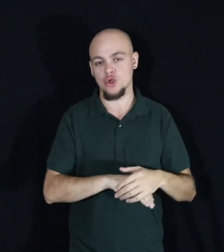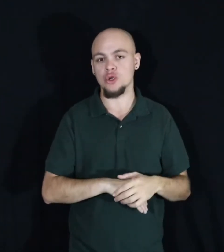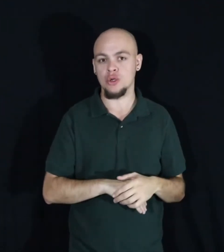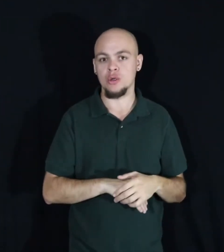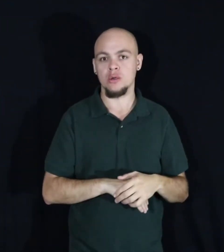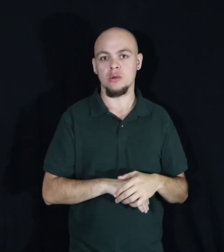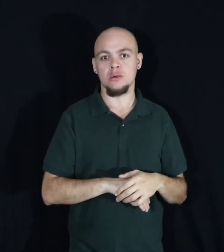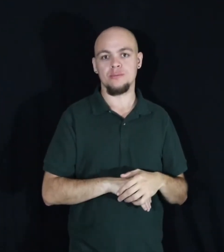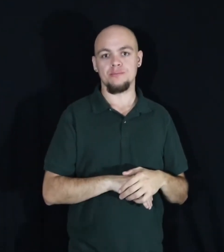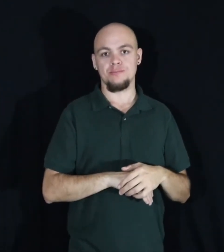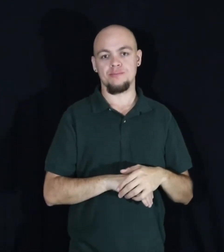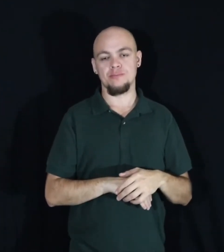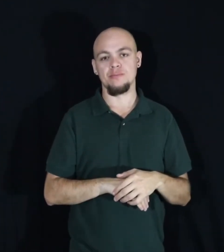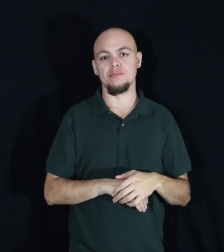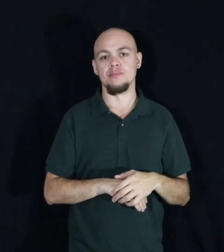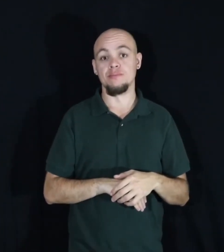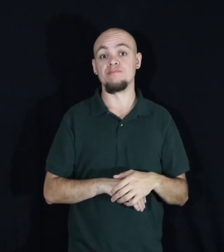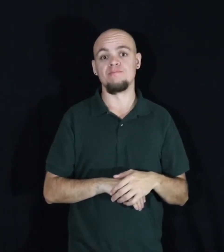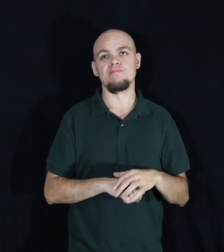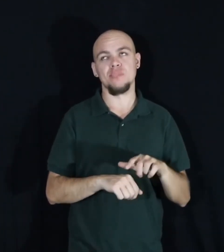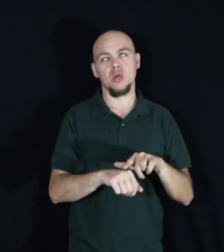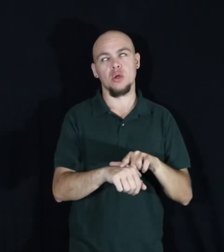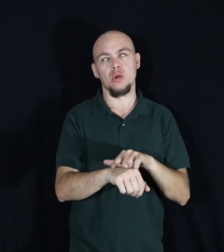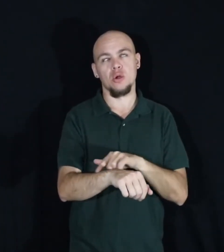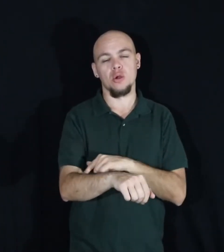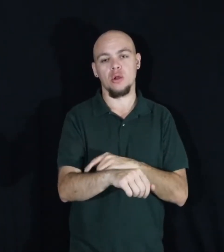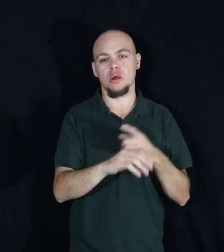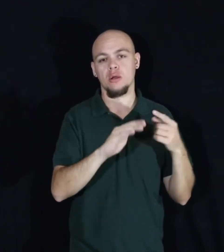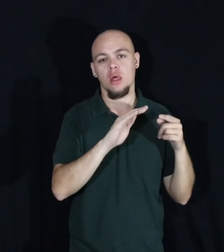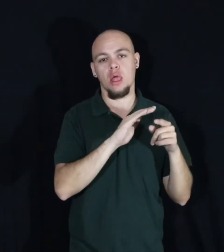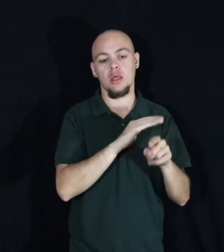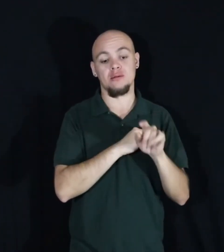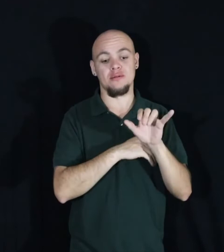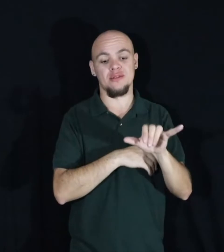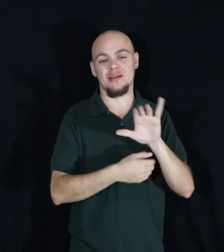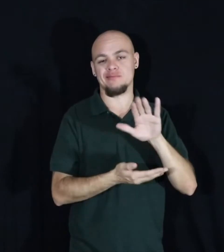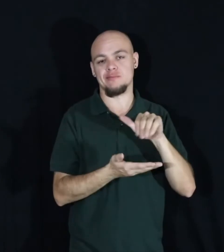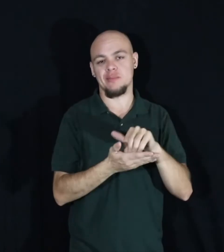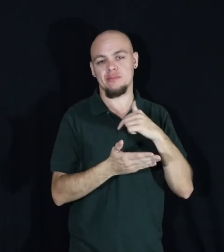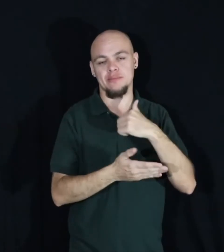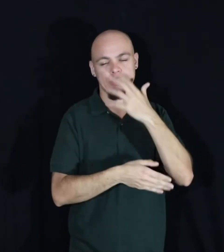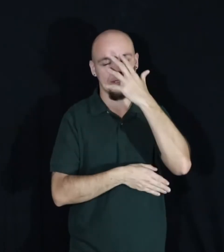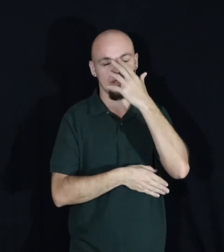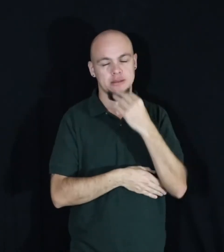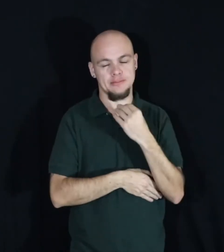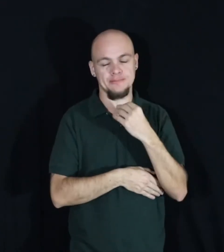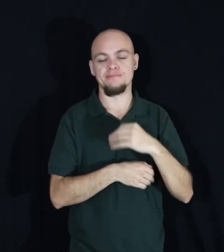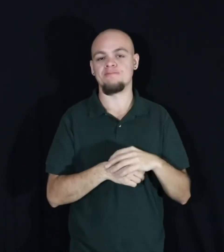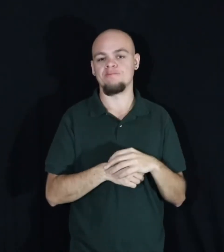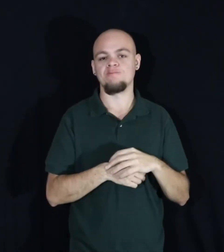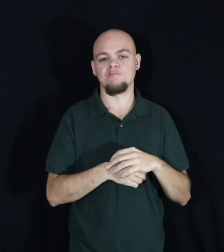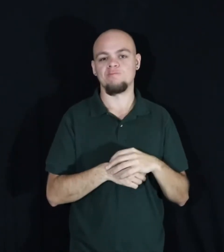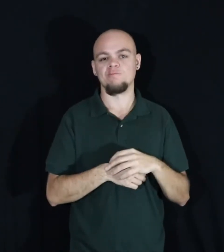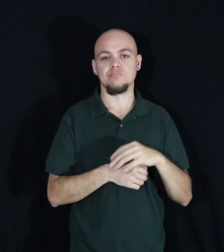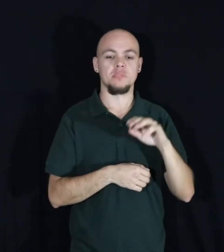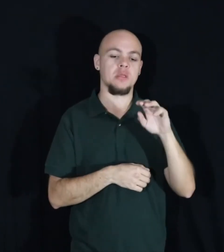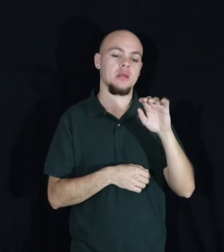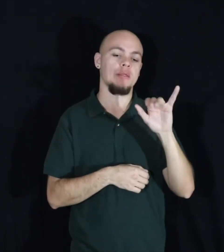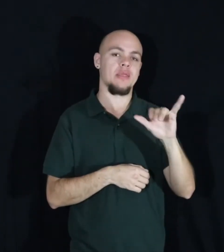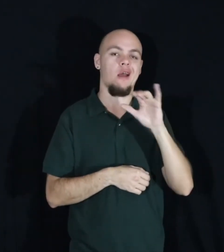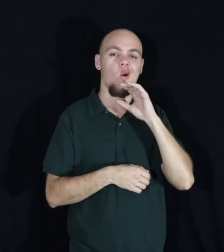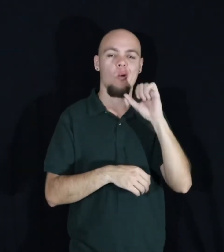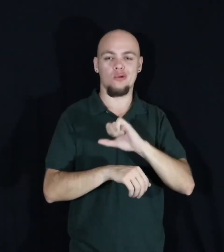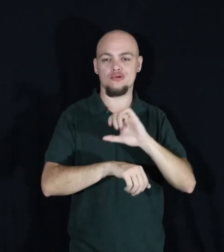I had a long journey back to the spot where I was going to sleep that night. I had laid up against the masonry of that old